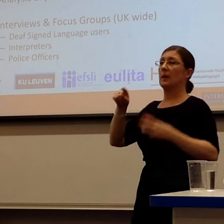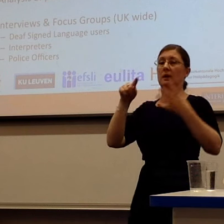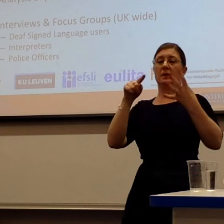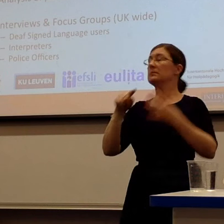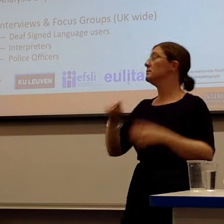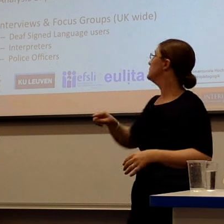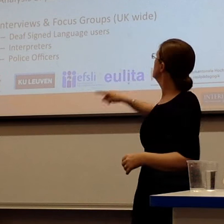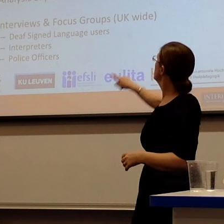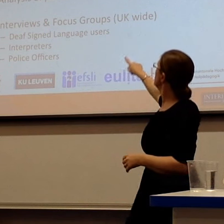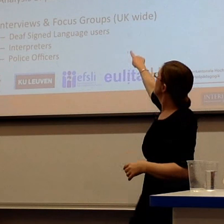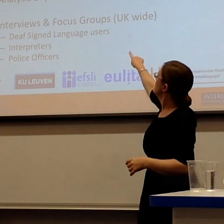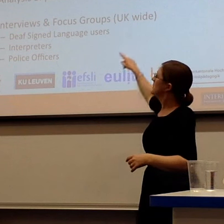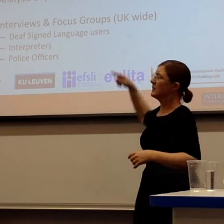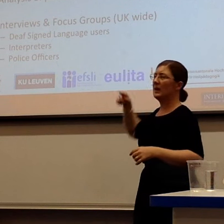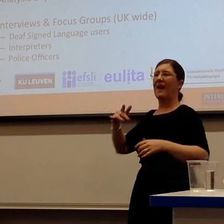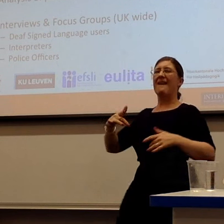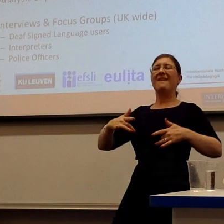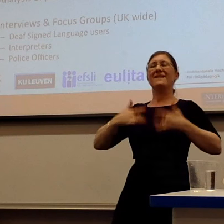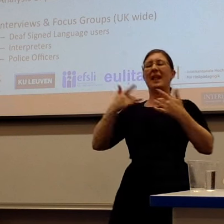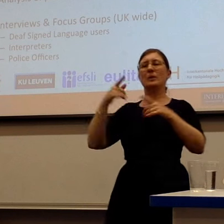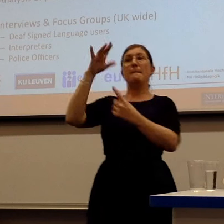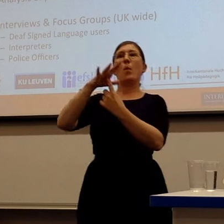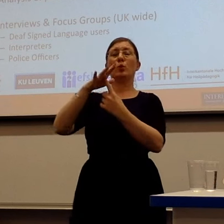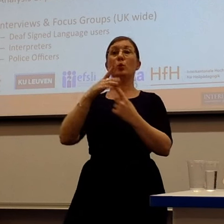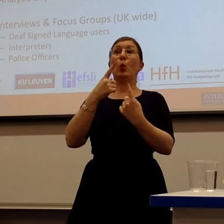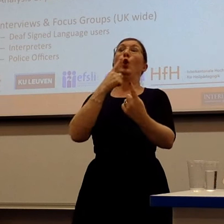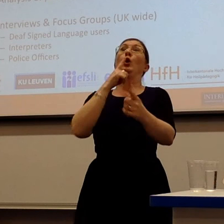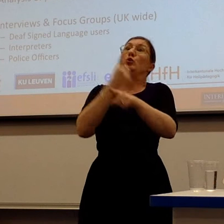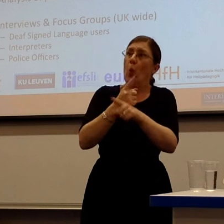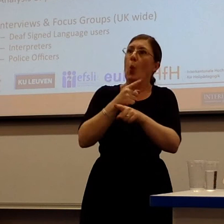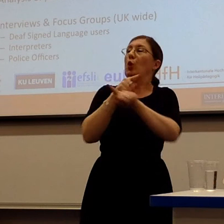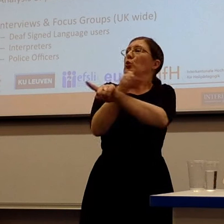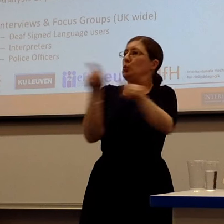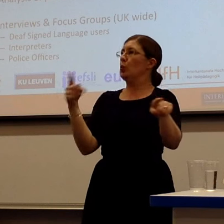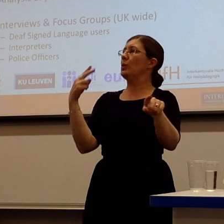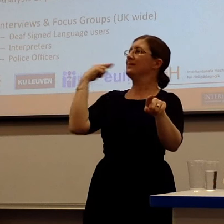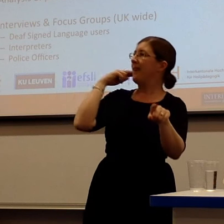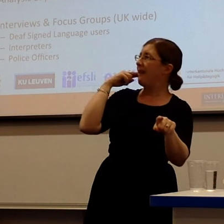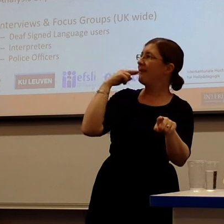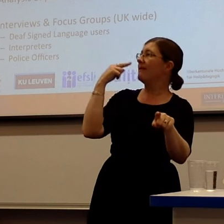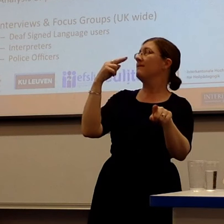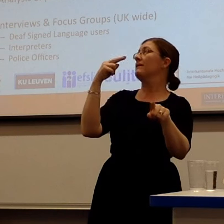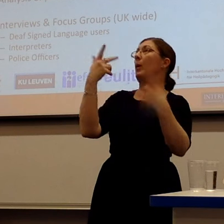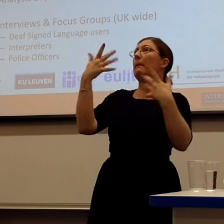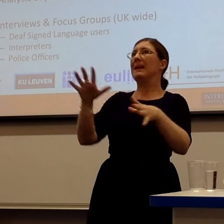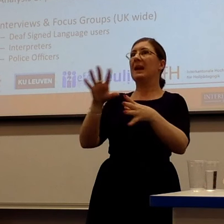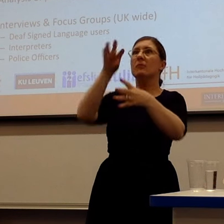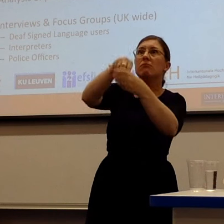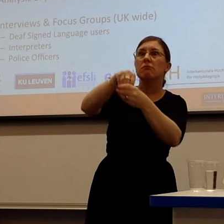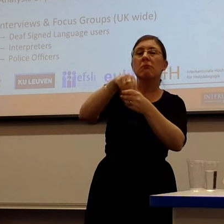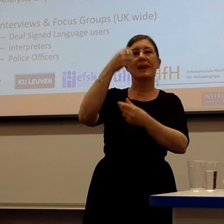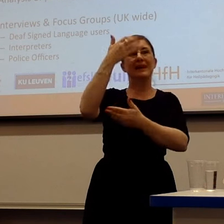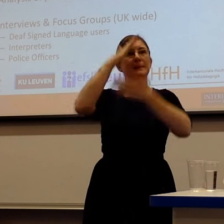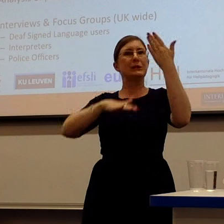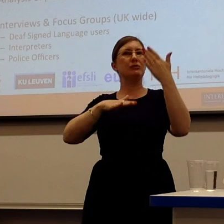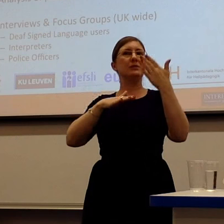We then wanted to deepen our research focus and look at more specific examples to the Scottish context and the UK context.